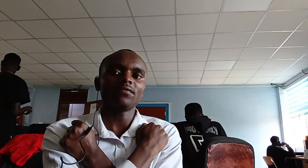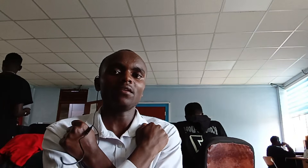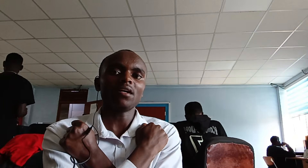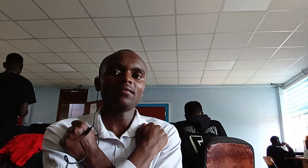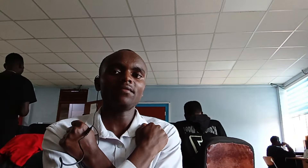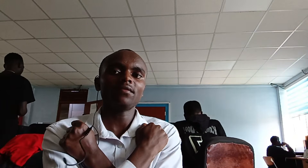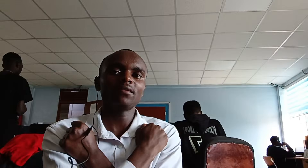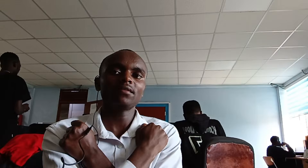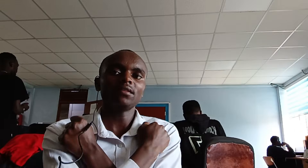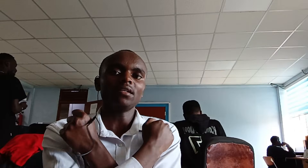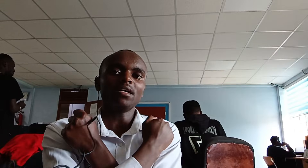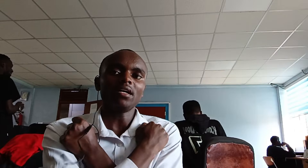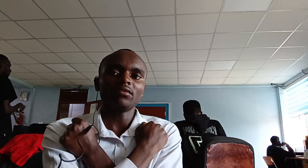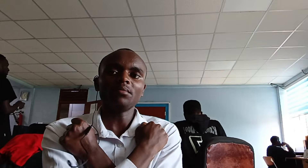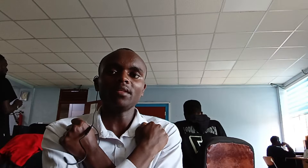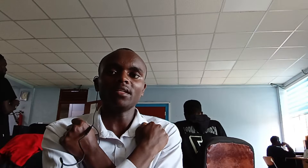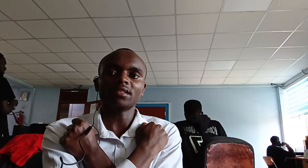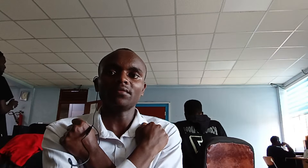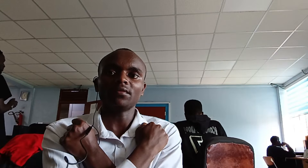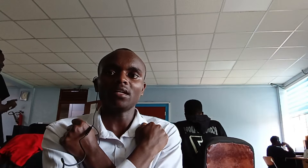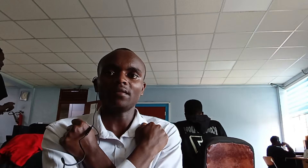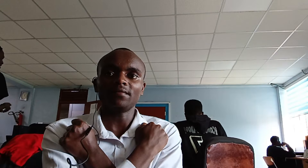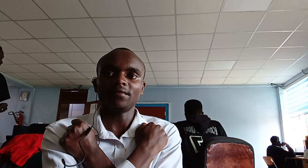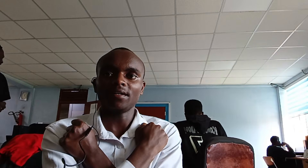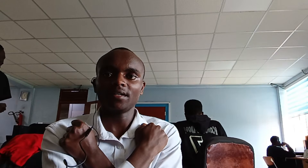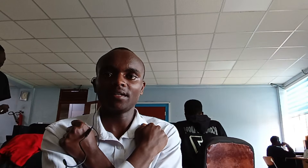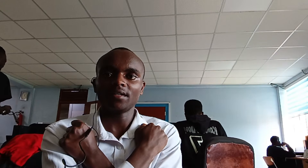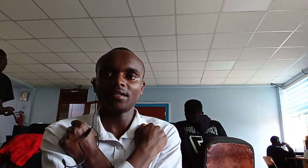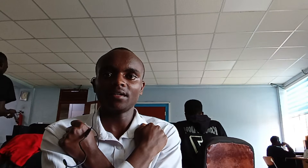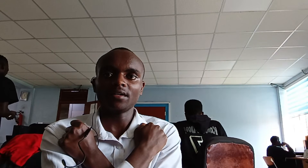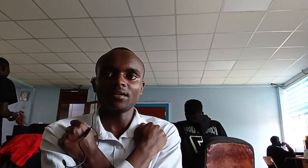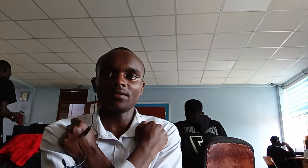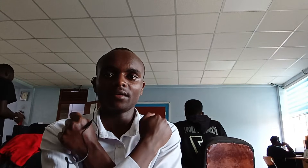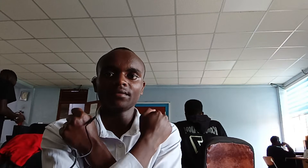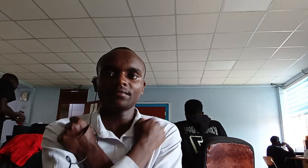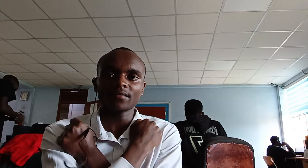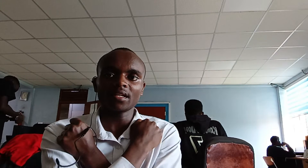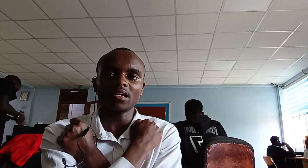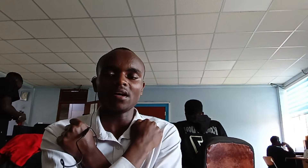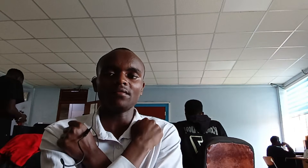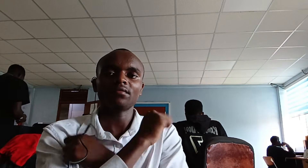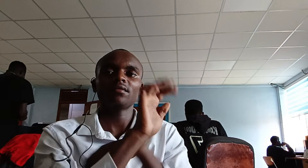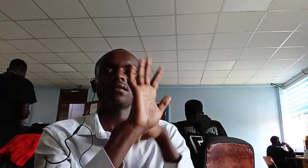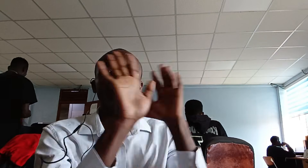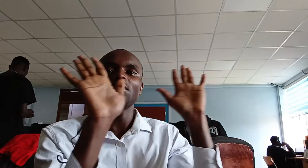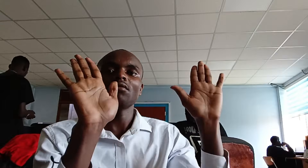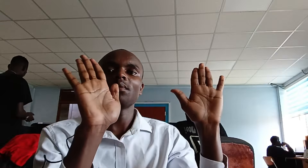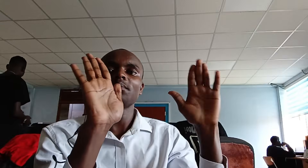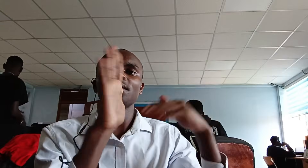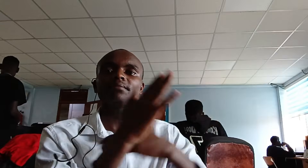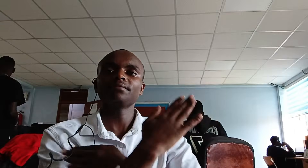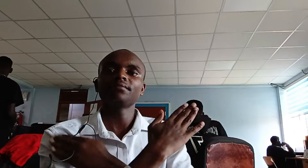love. It will be the sign for love. Okay, love. Open palm like